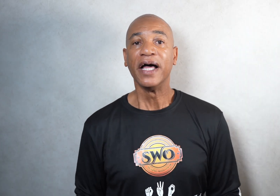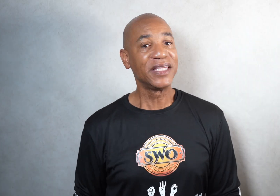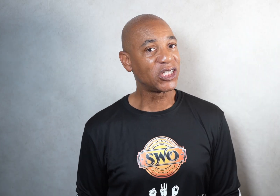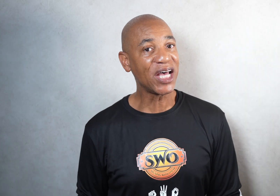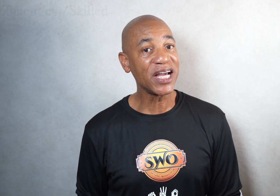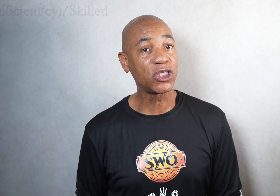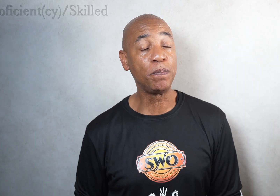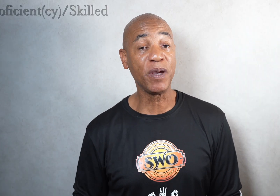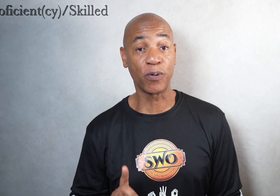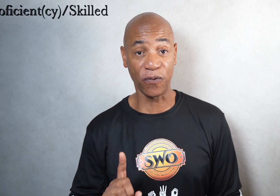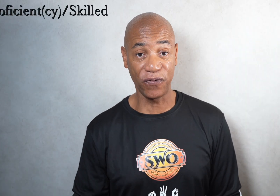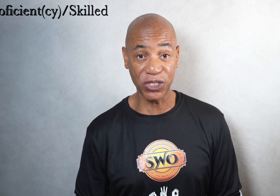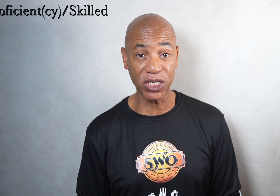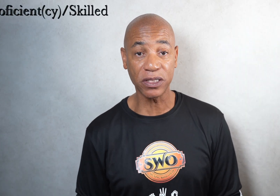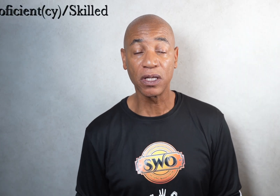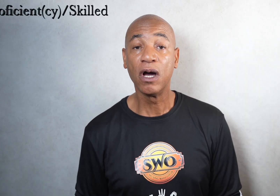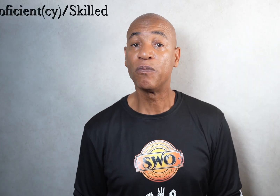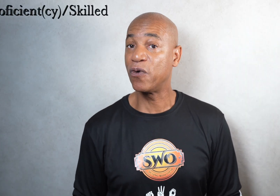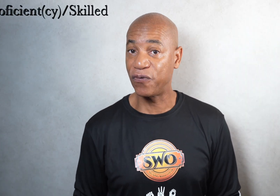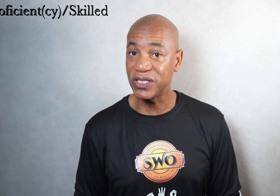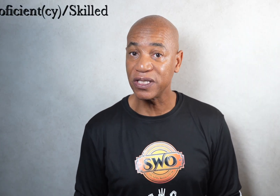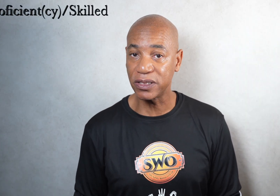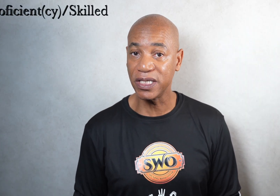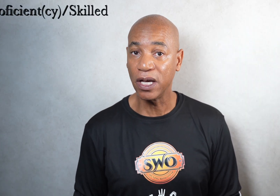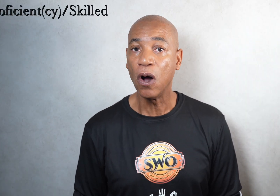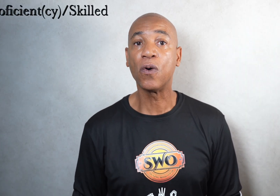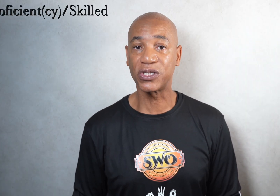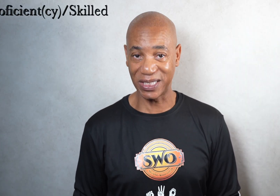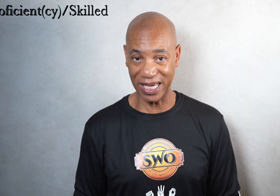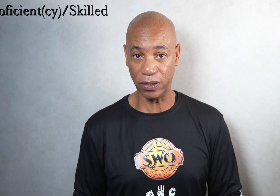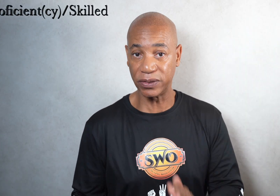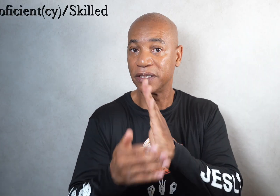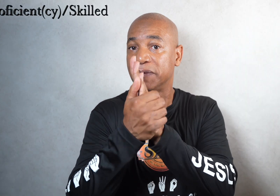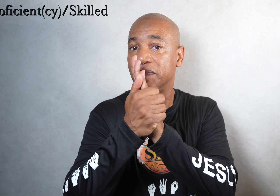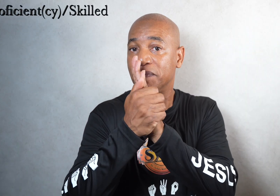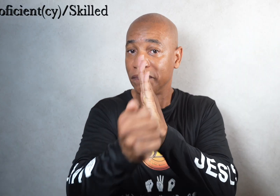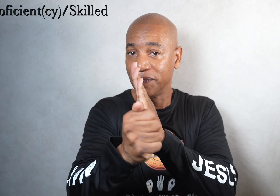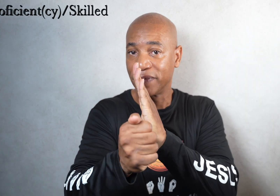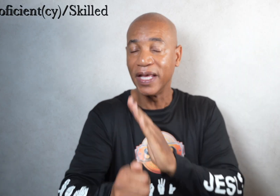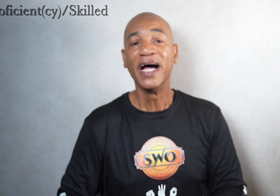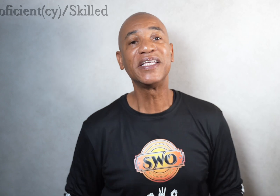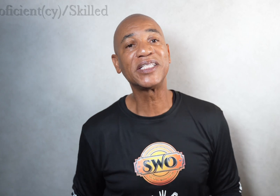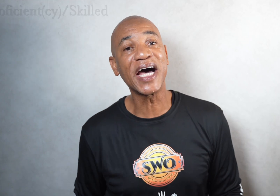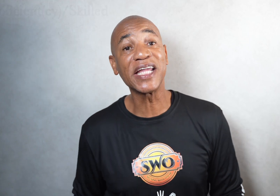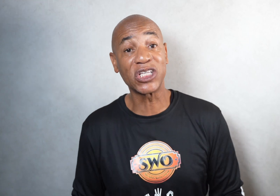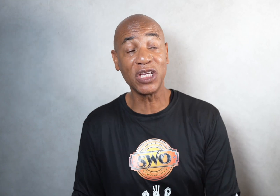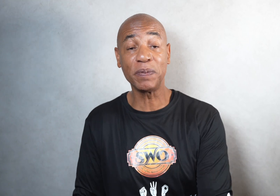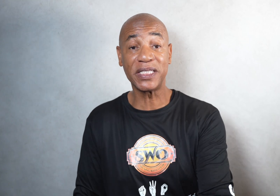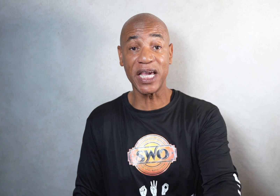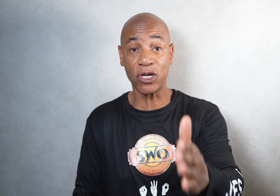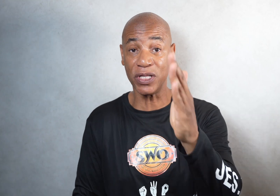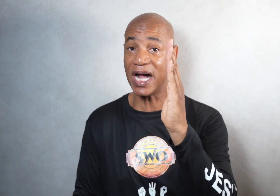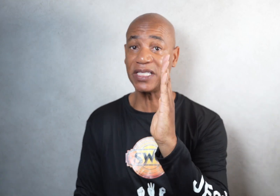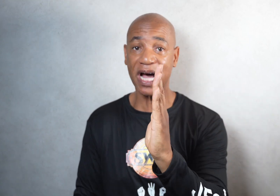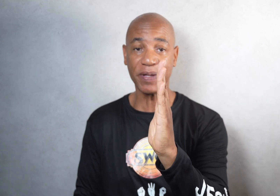The sign to be proficient, proficiency, or skilled. The sign is simply take your non-dominant